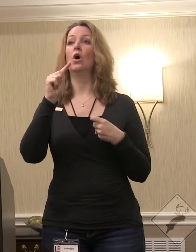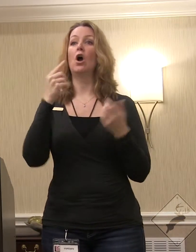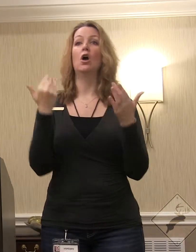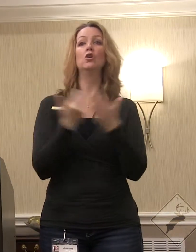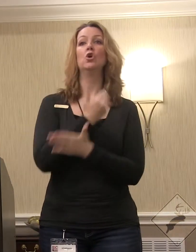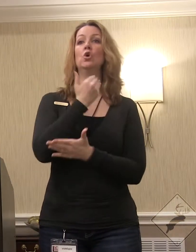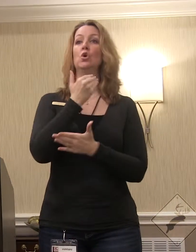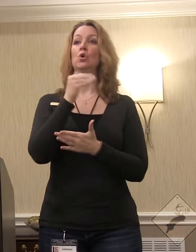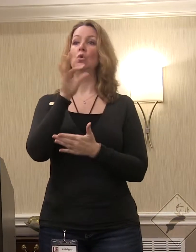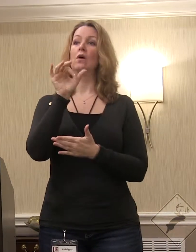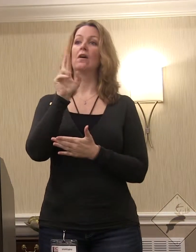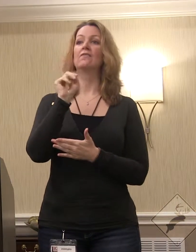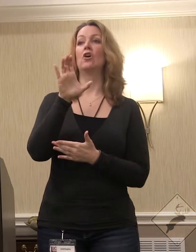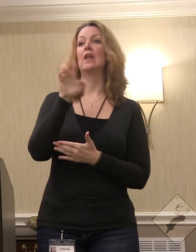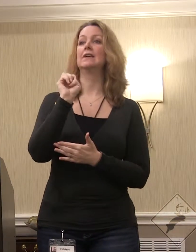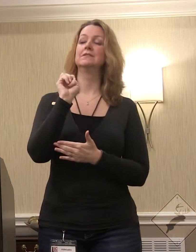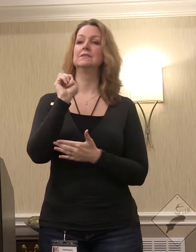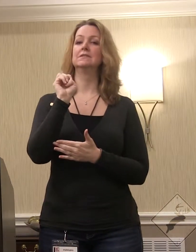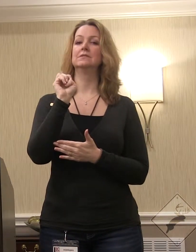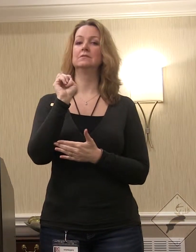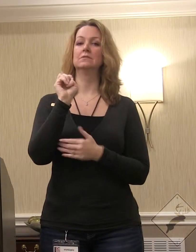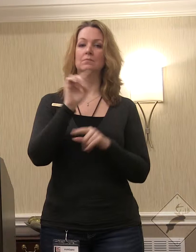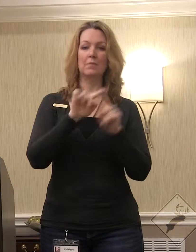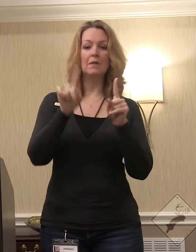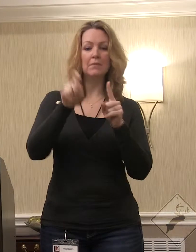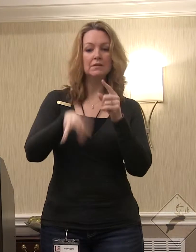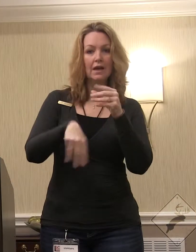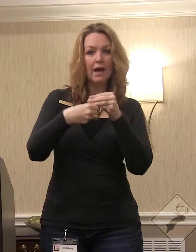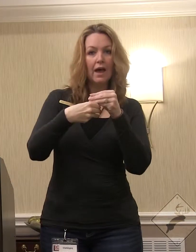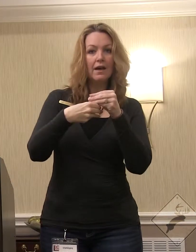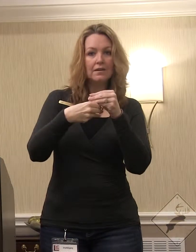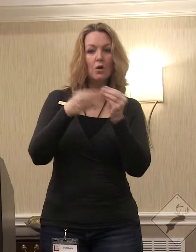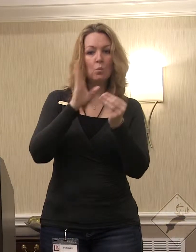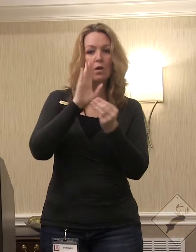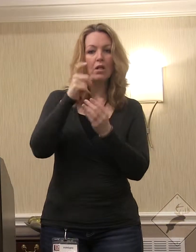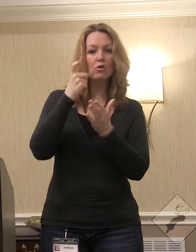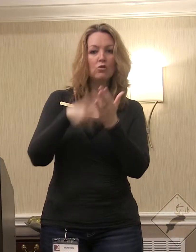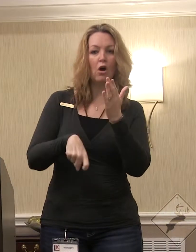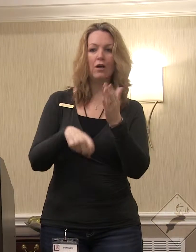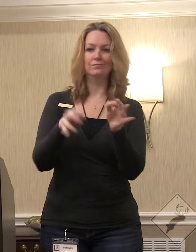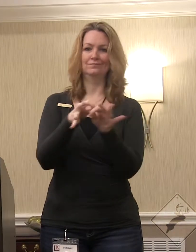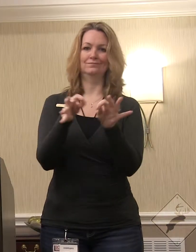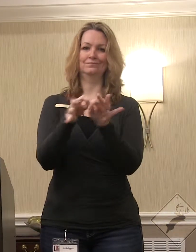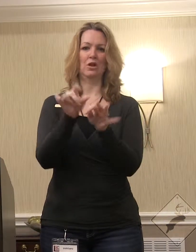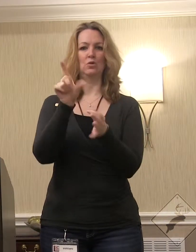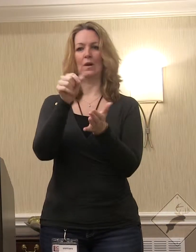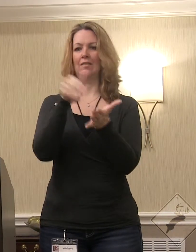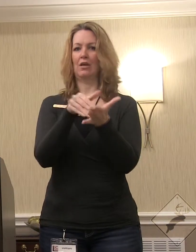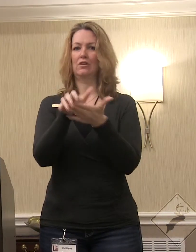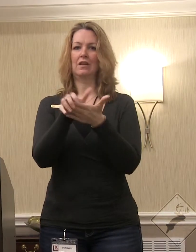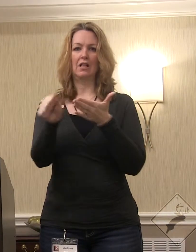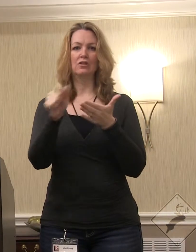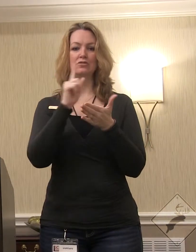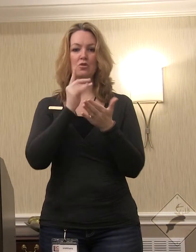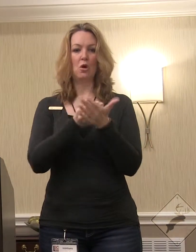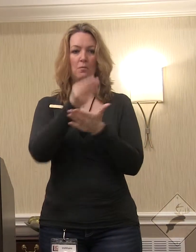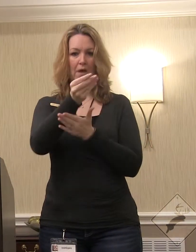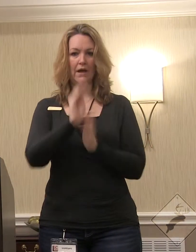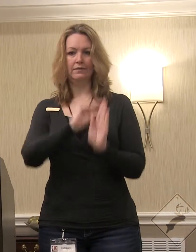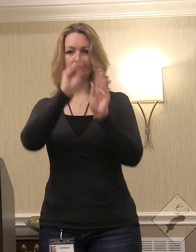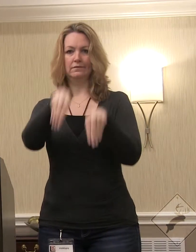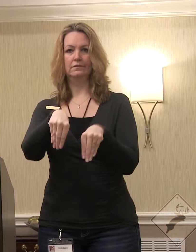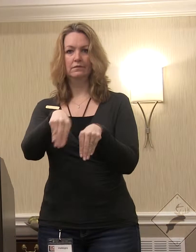new furnace without attaching to that the furnace is going to cost us $20,000 to actually buy and put